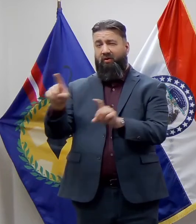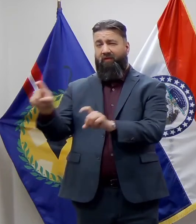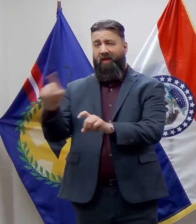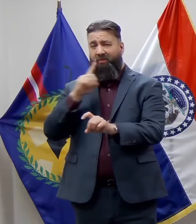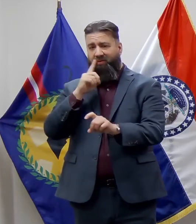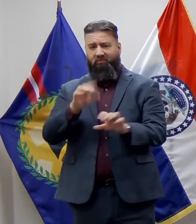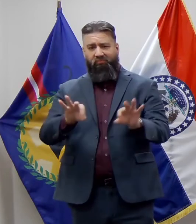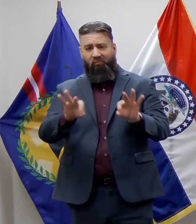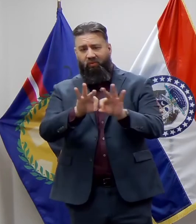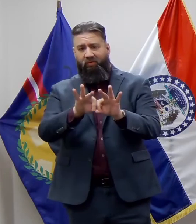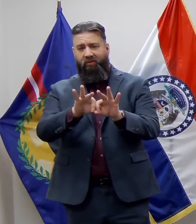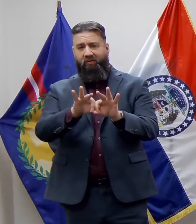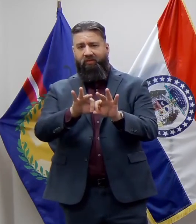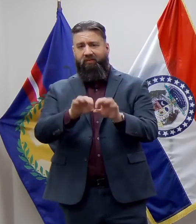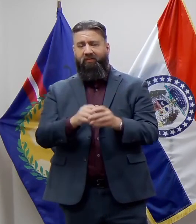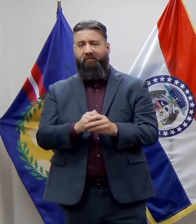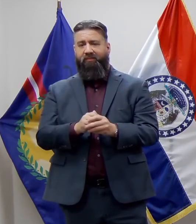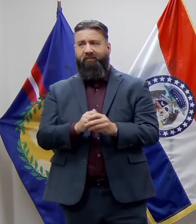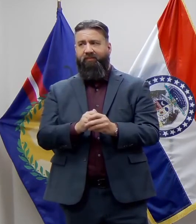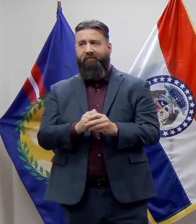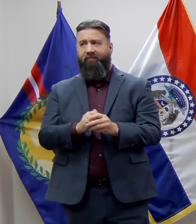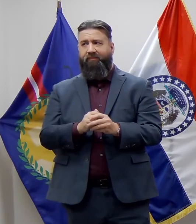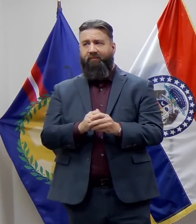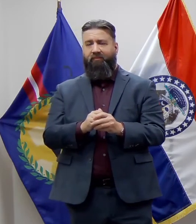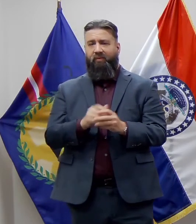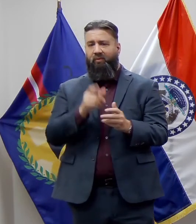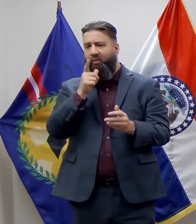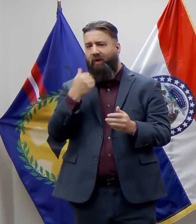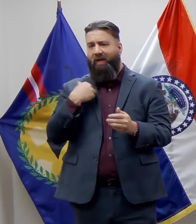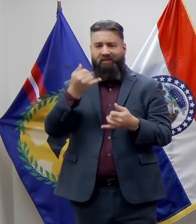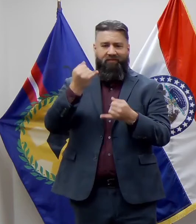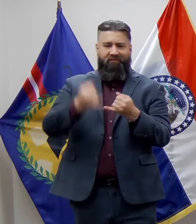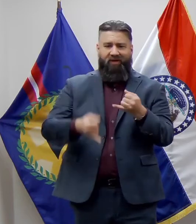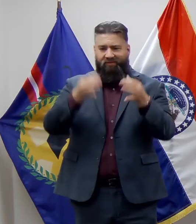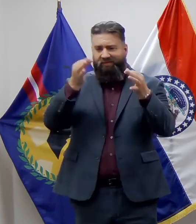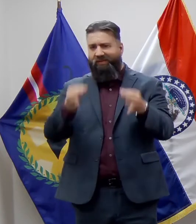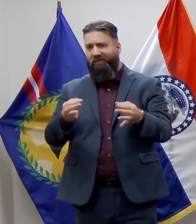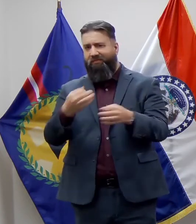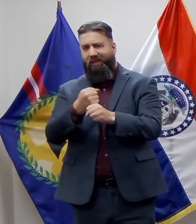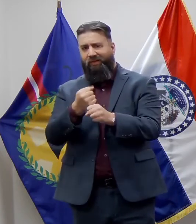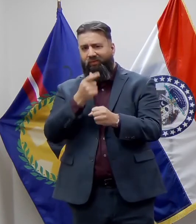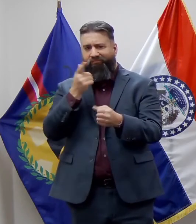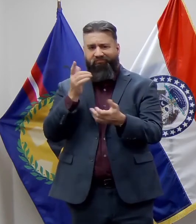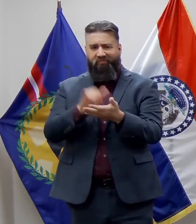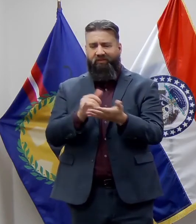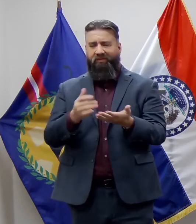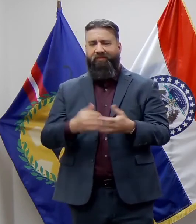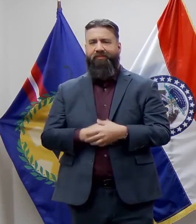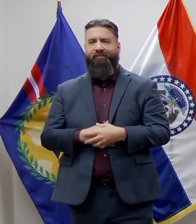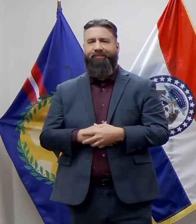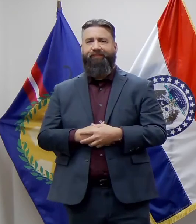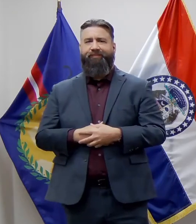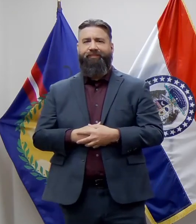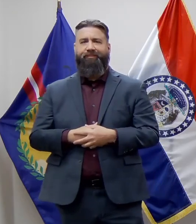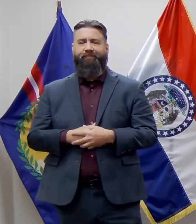taking it? Do the upper-ups really have the final say? Are they really considering what's being taken in? So I'll try